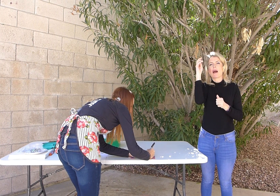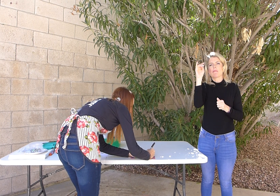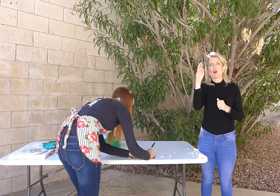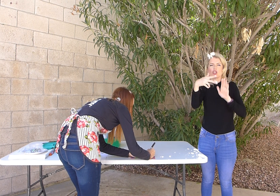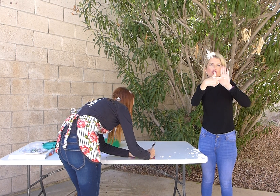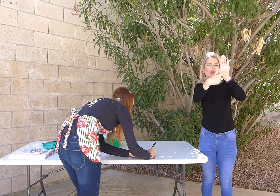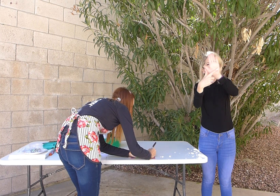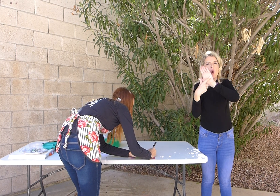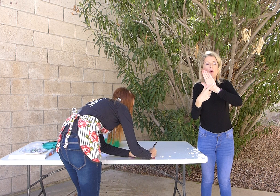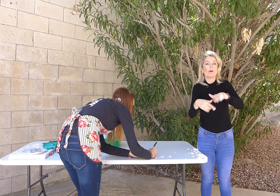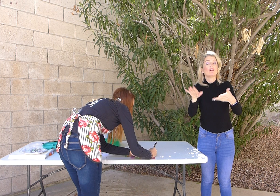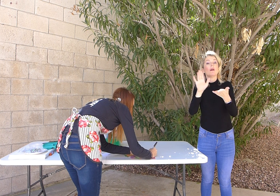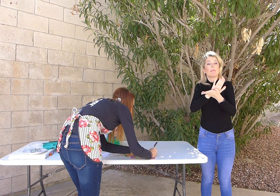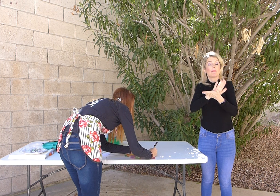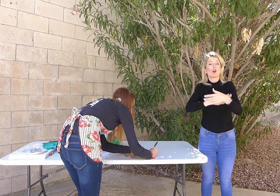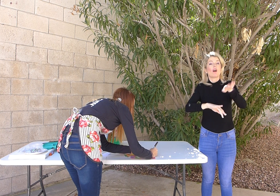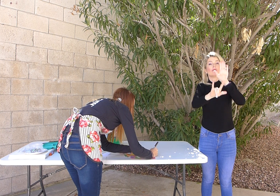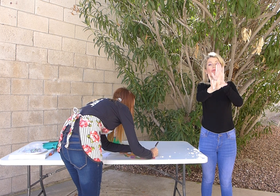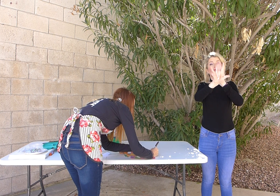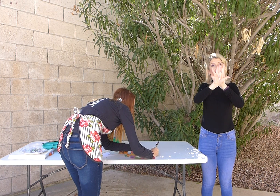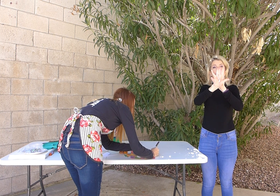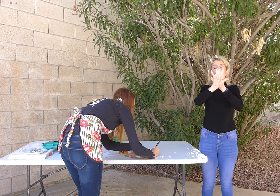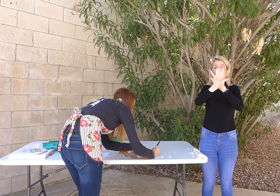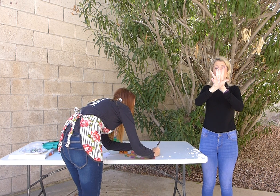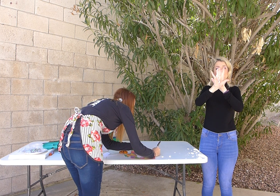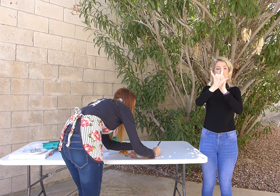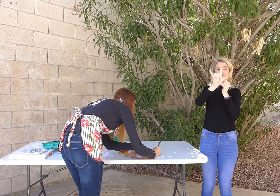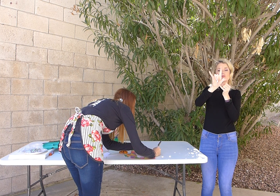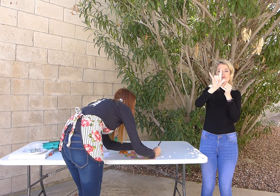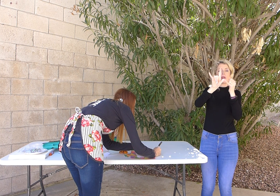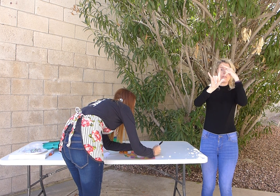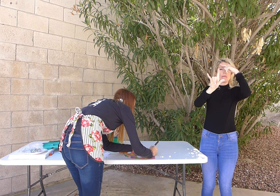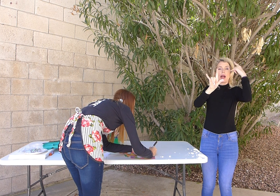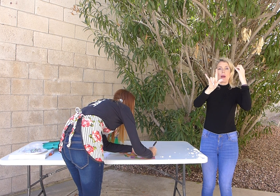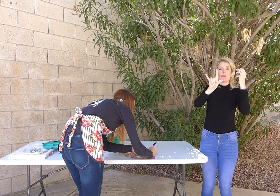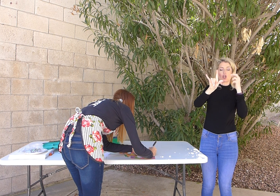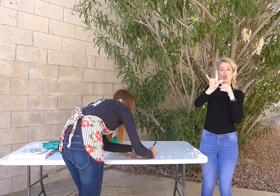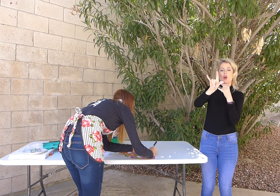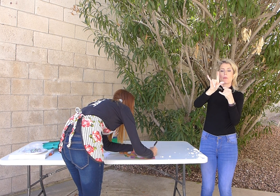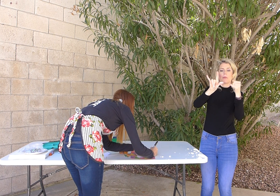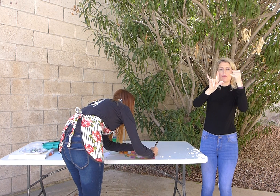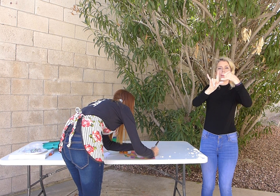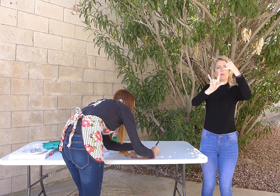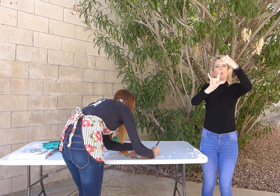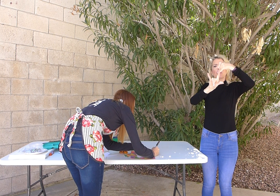So I'm just going to go right around the edges of wherever I position my hand.